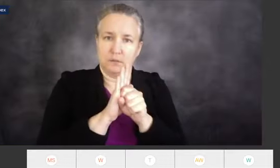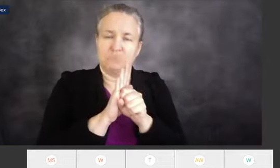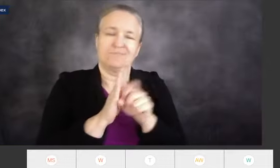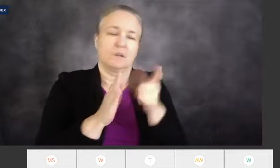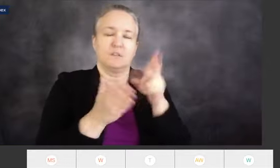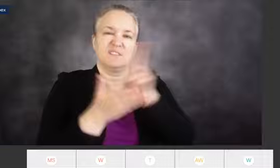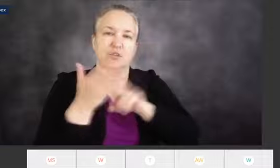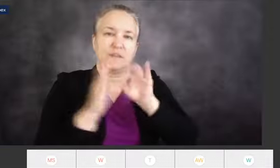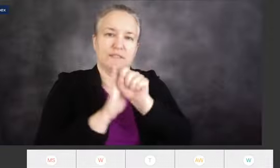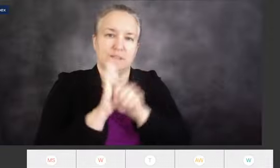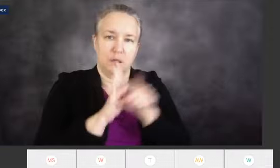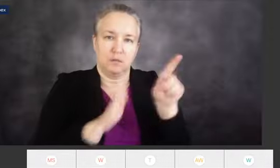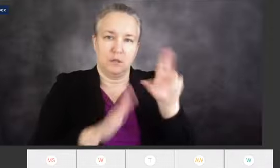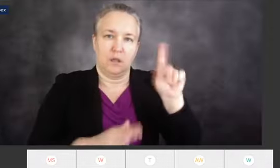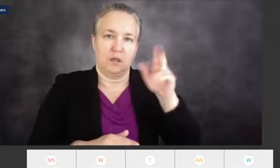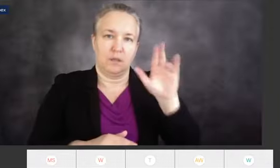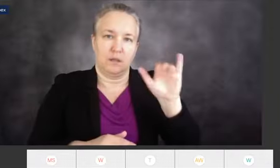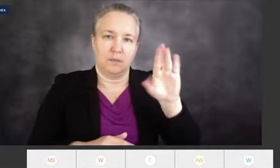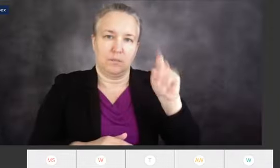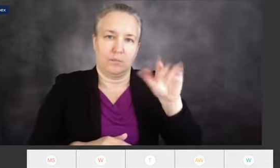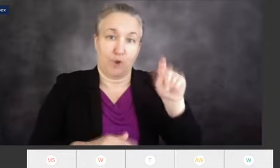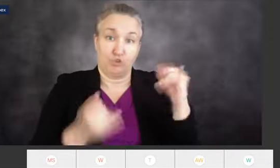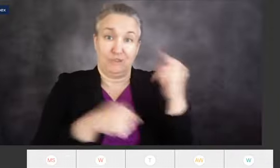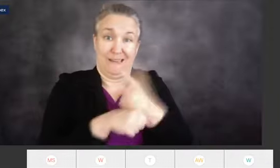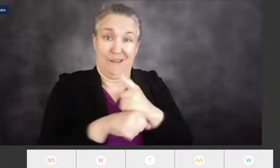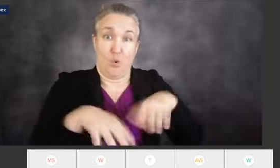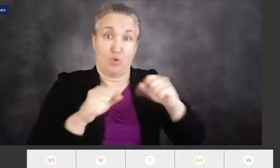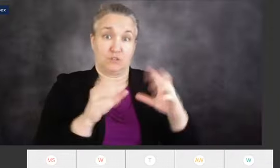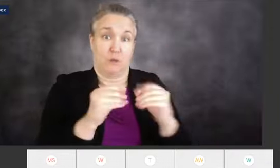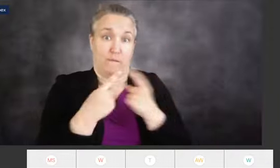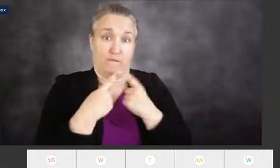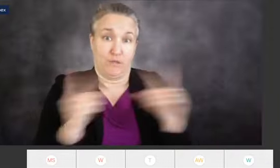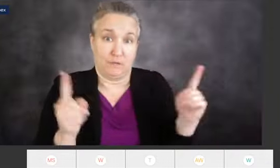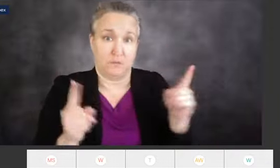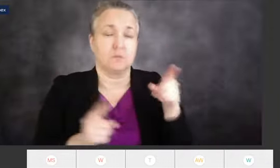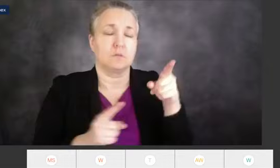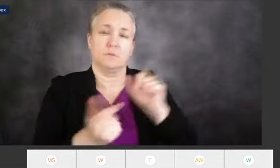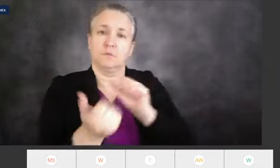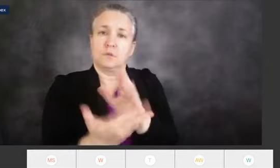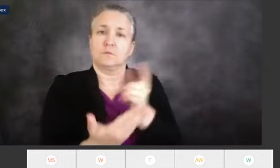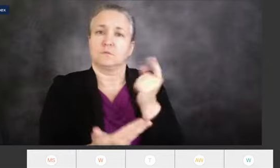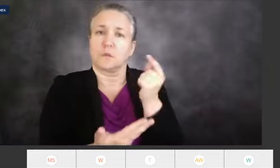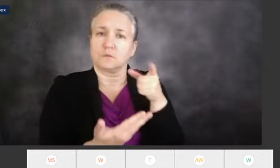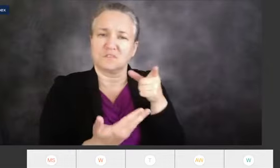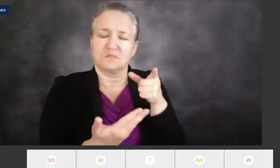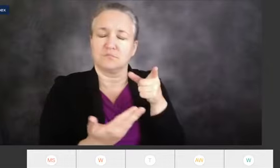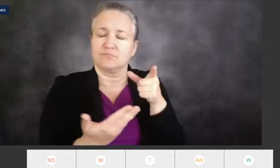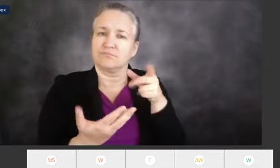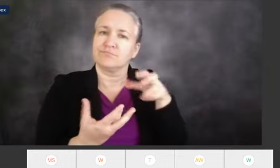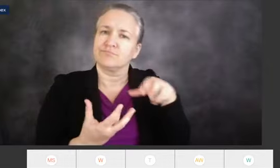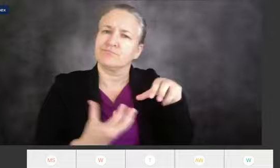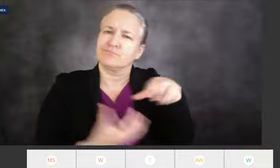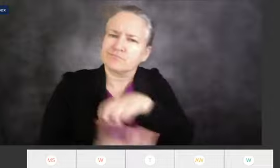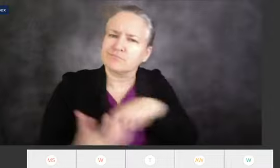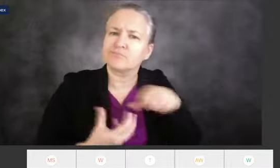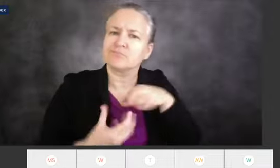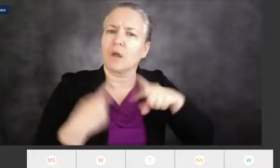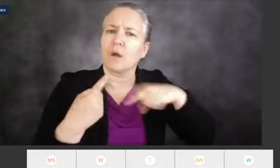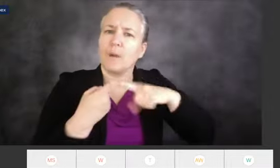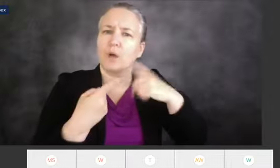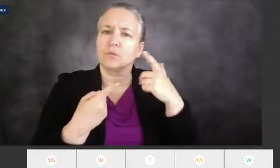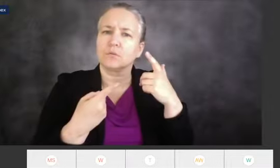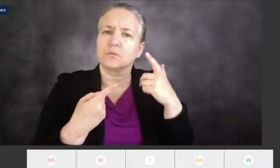State, Kathy Bookfart today had a press conference and addressed the confusion over